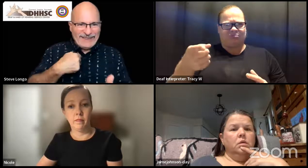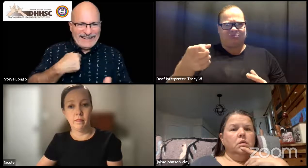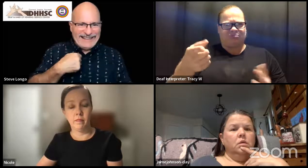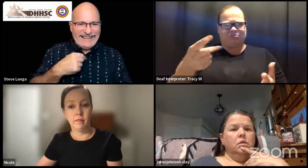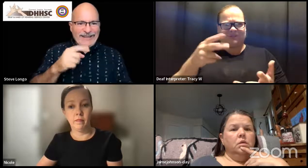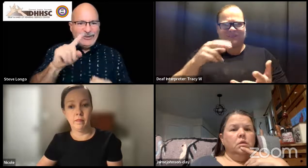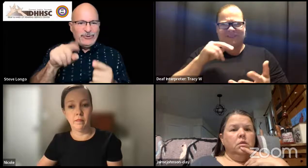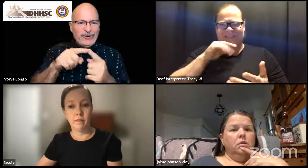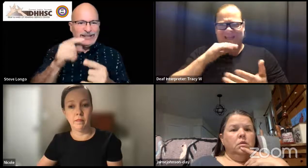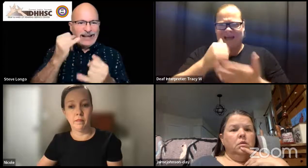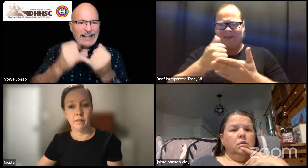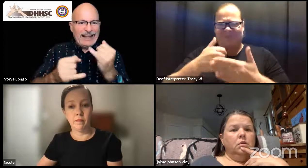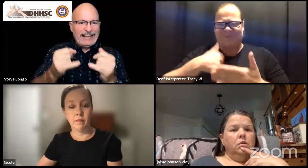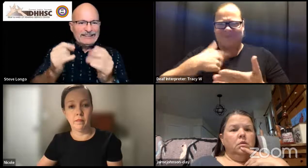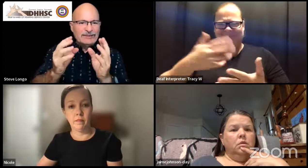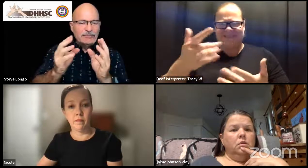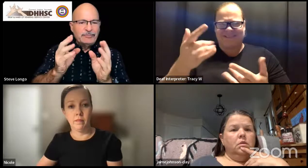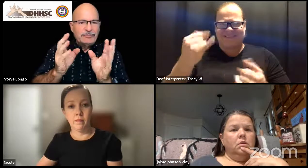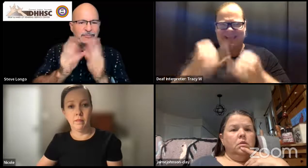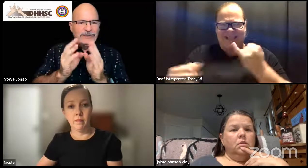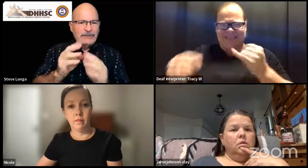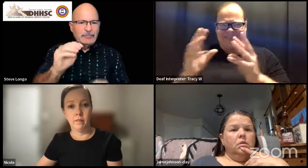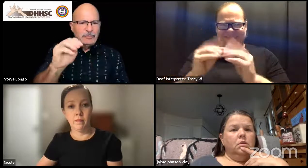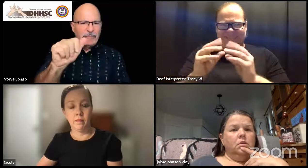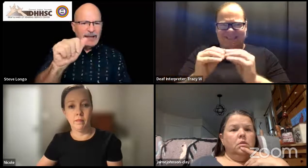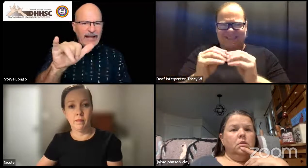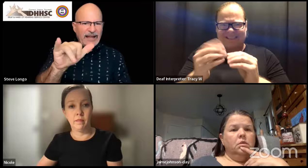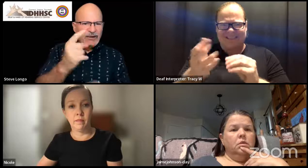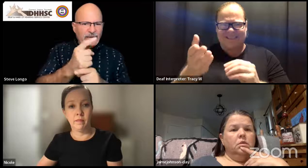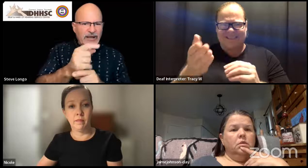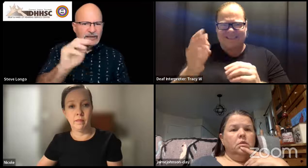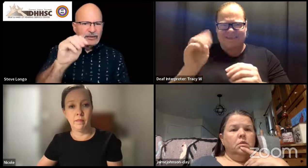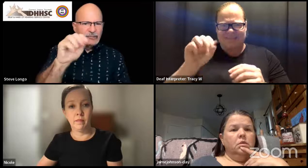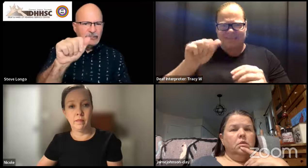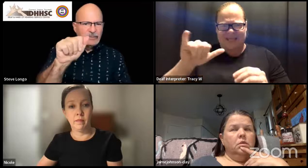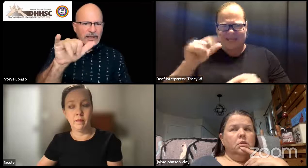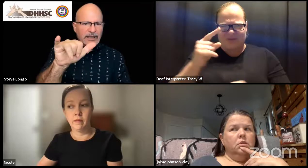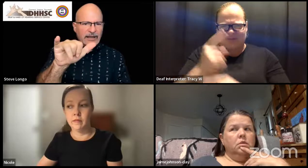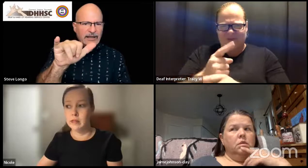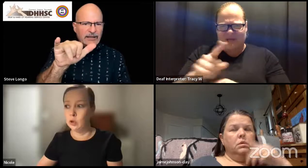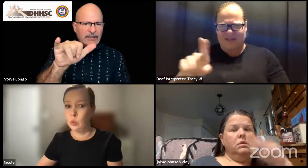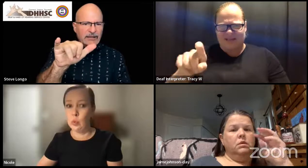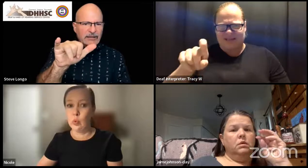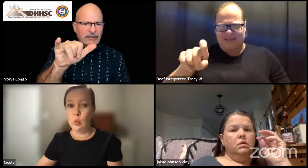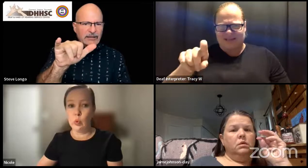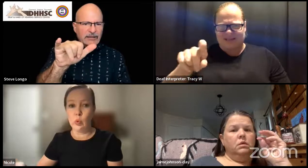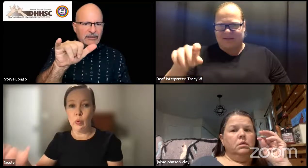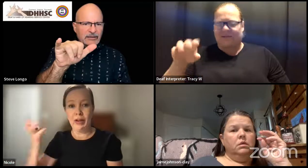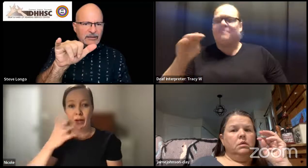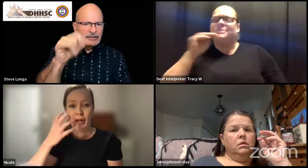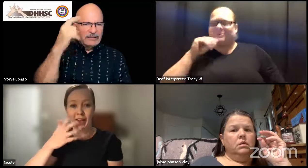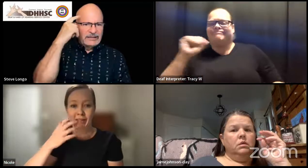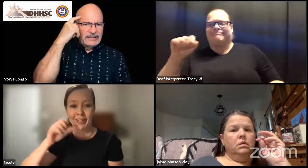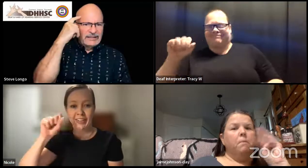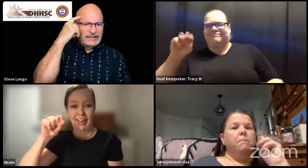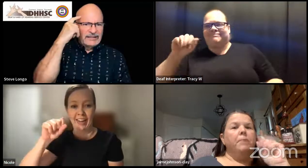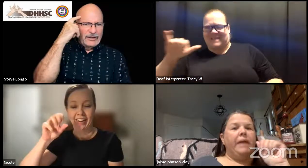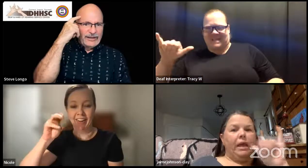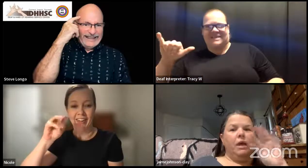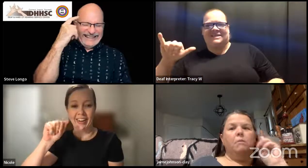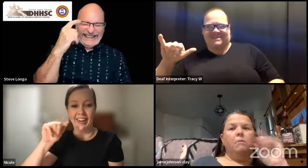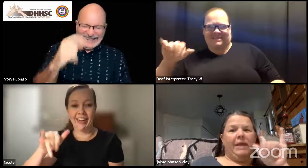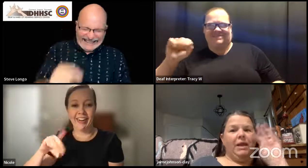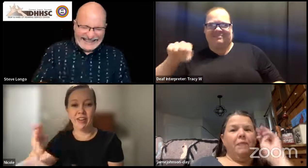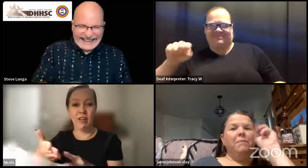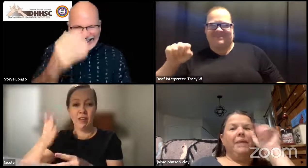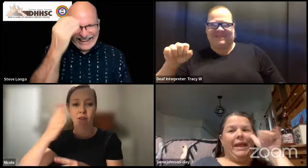and give me a minute to, Nicole, help me. When was our last meeting? I believe that was May, correct?